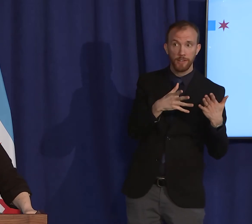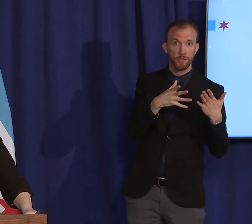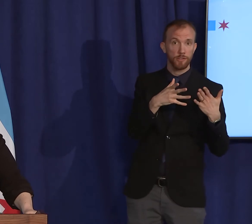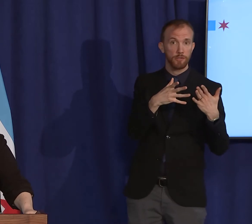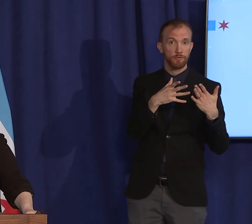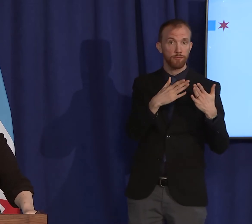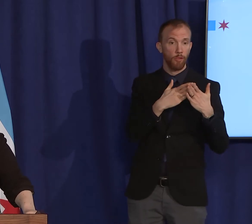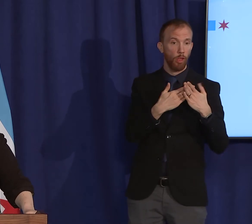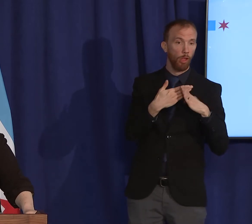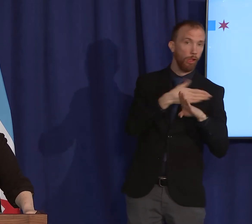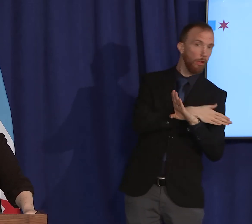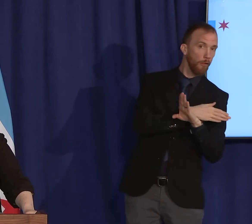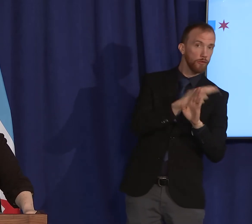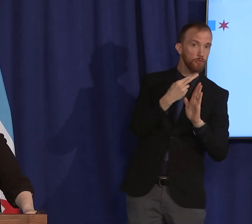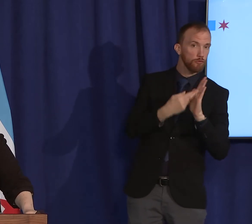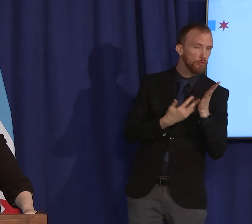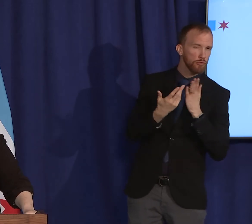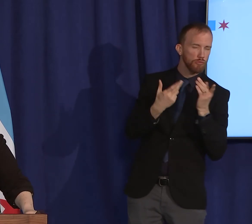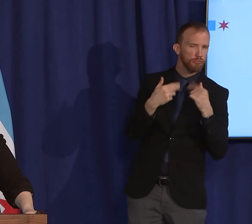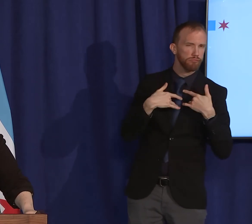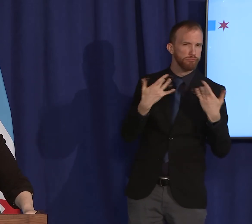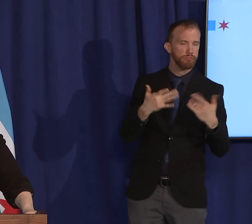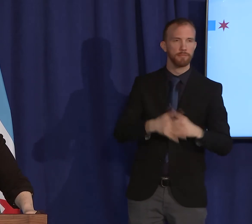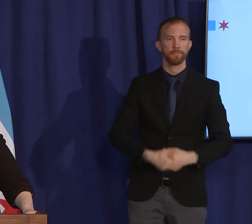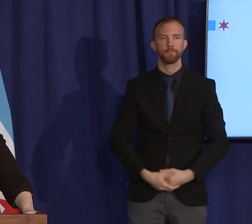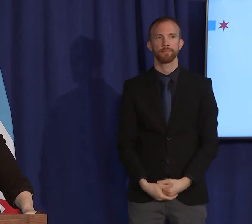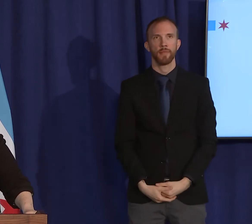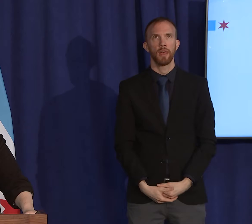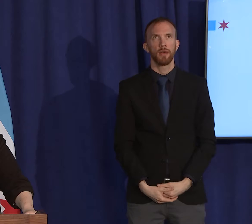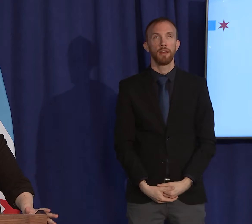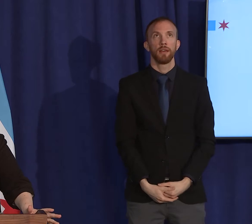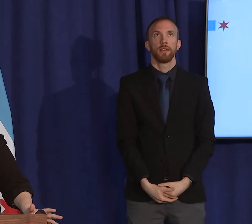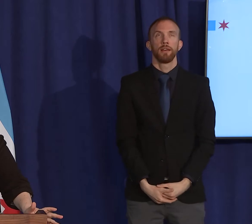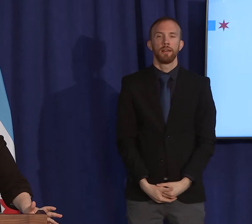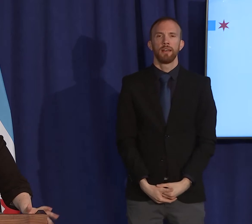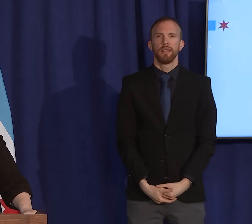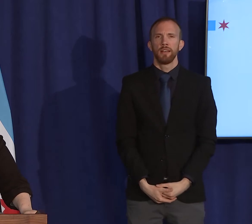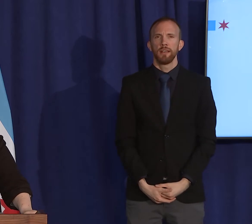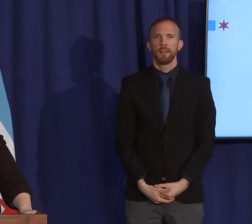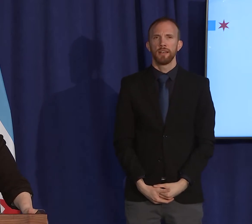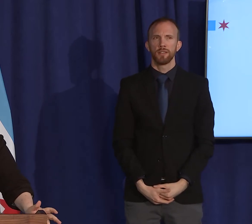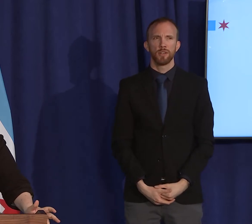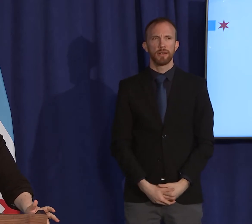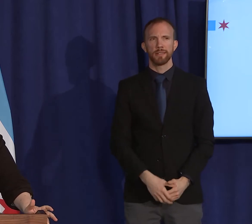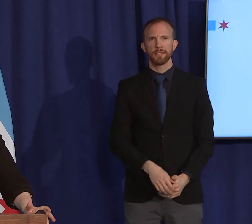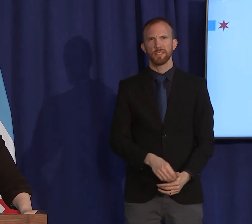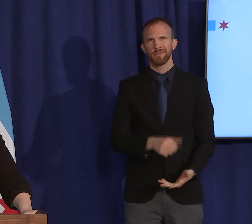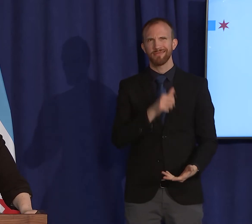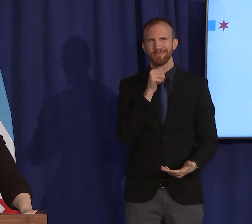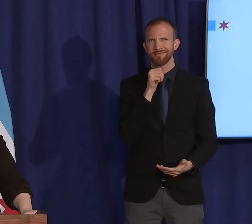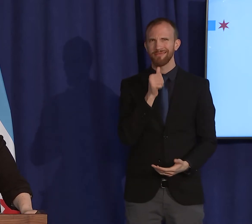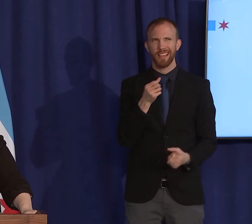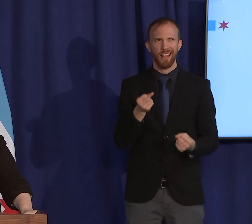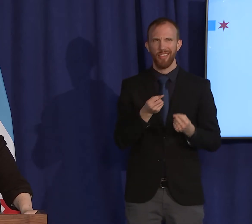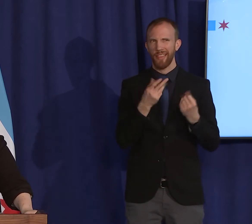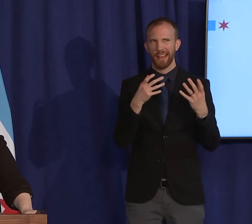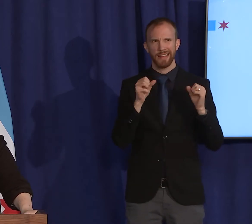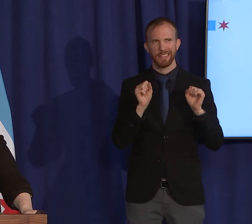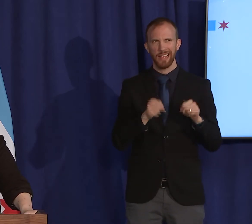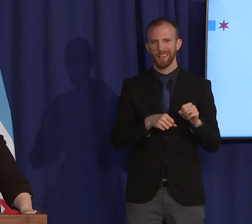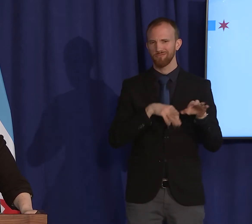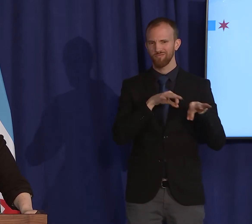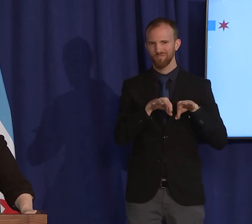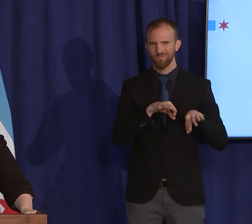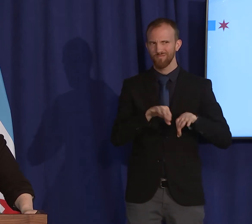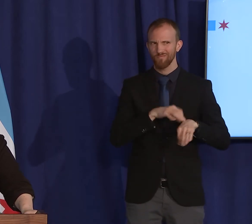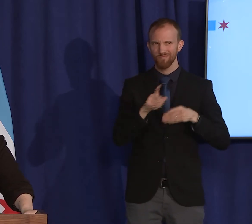the guidance? Okay, so lots of questions in there. I don't really have a lot more to say about Loretto beyond what I've